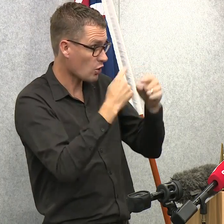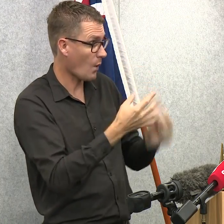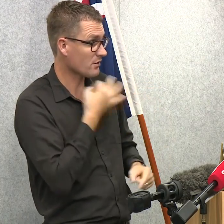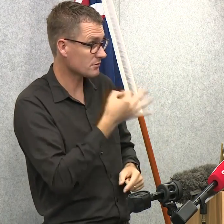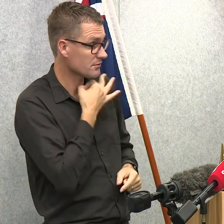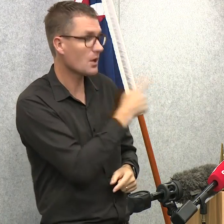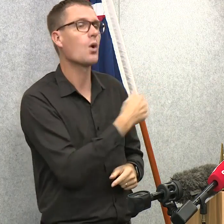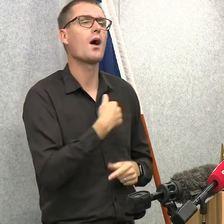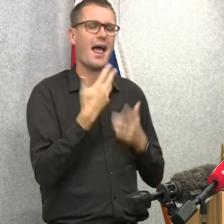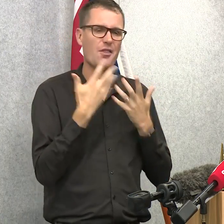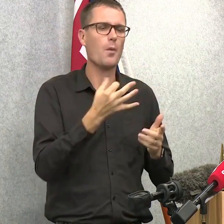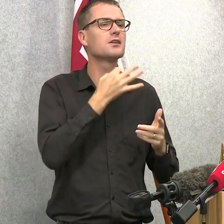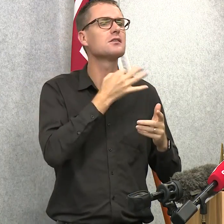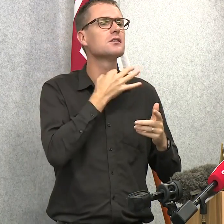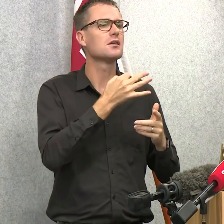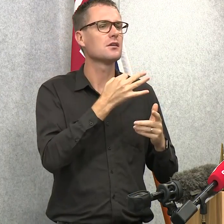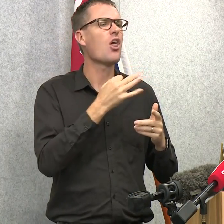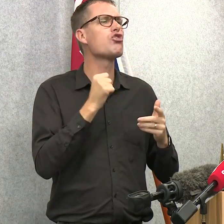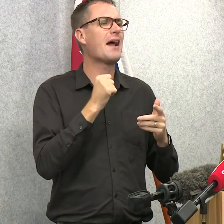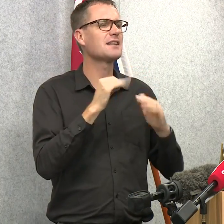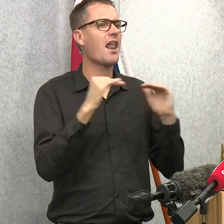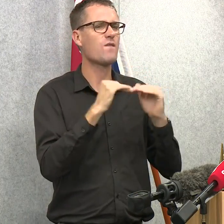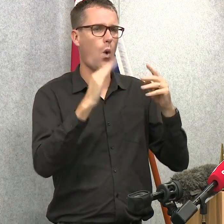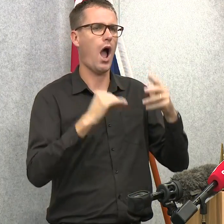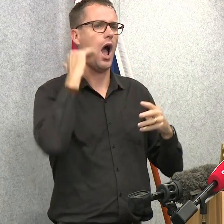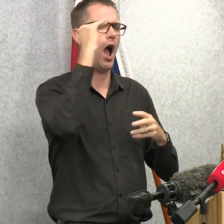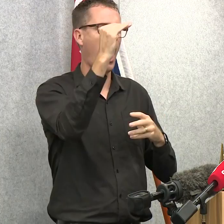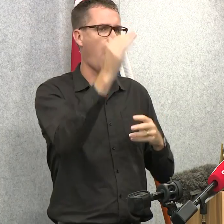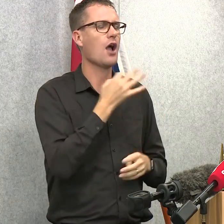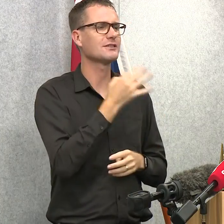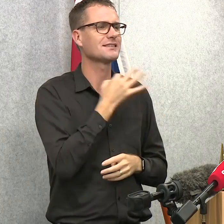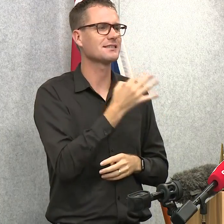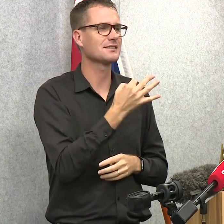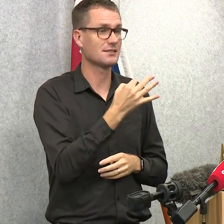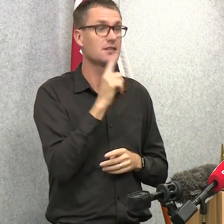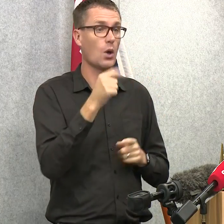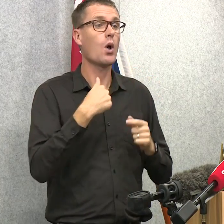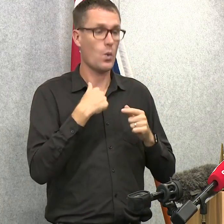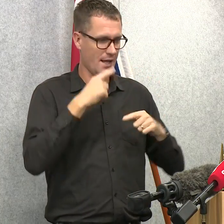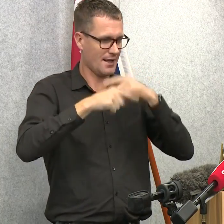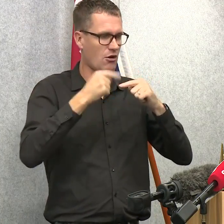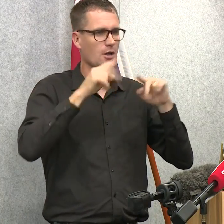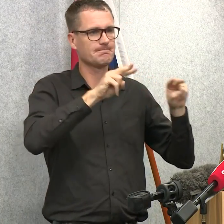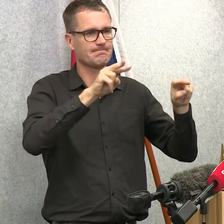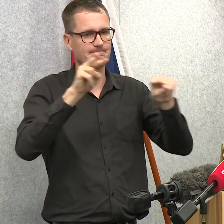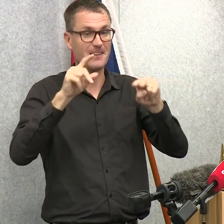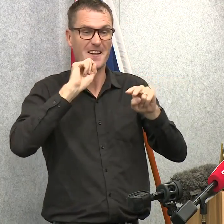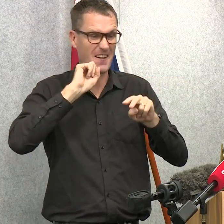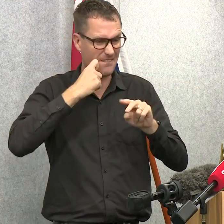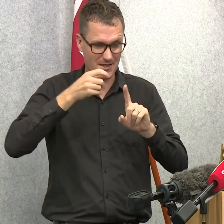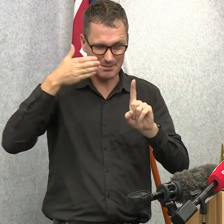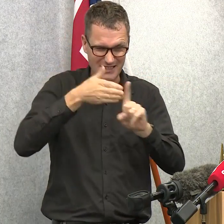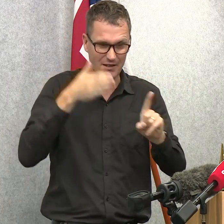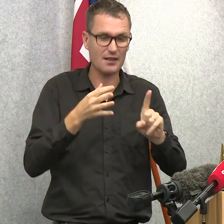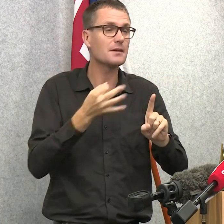absolute precautions. It's about that. If there was a specific threat, we'd make sure we communicated. Have you recovered all remnants